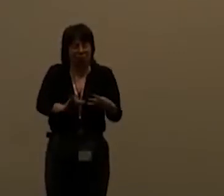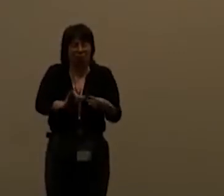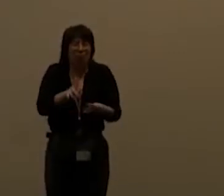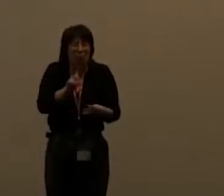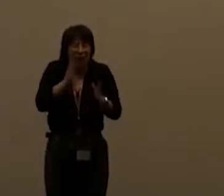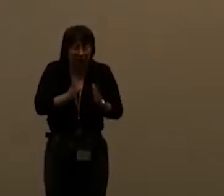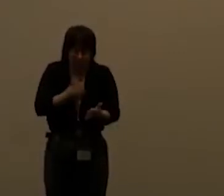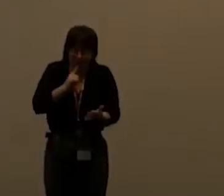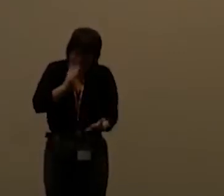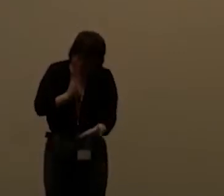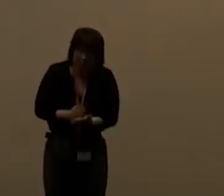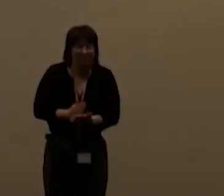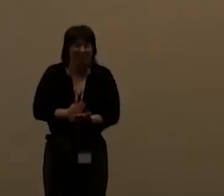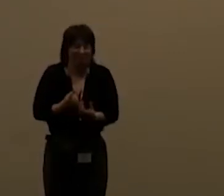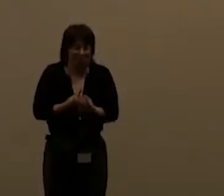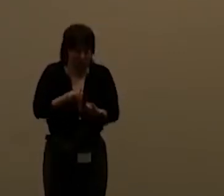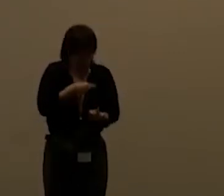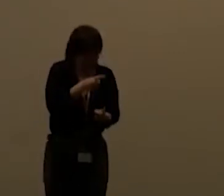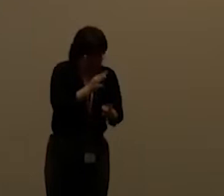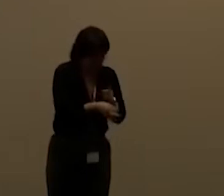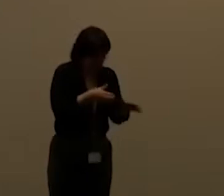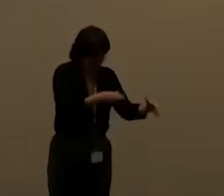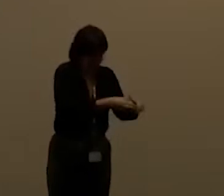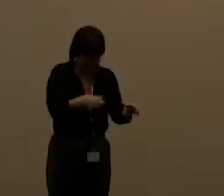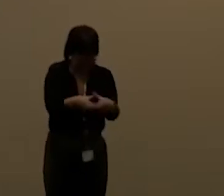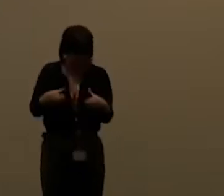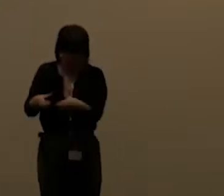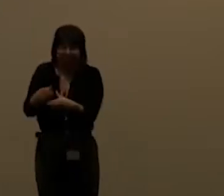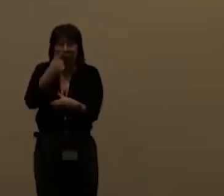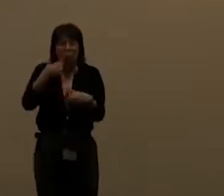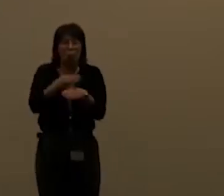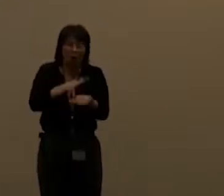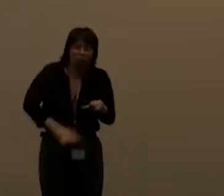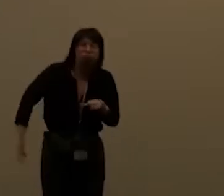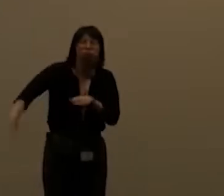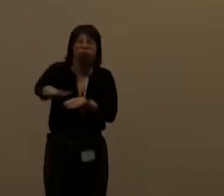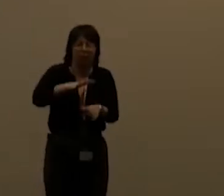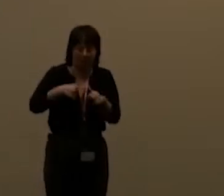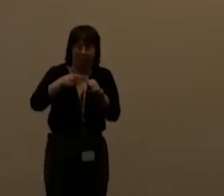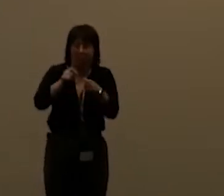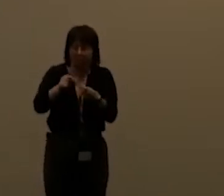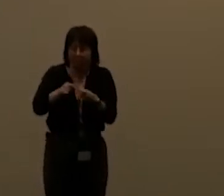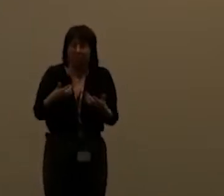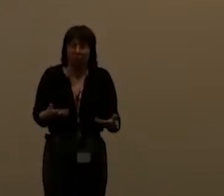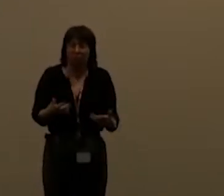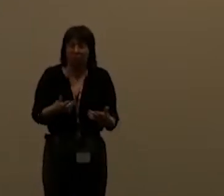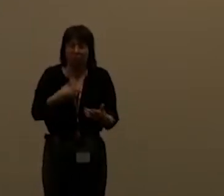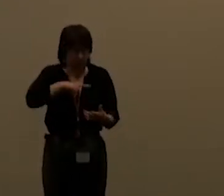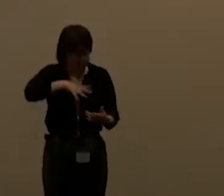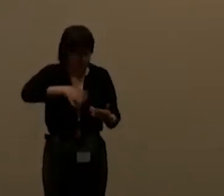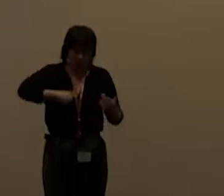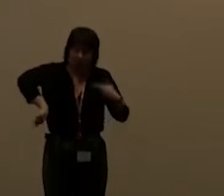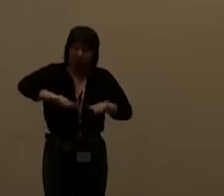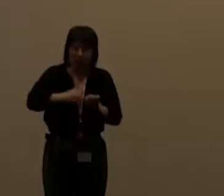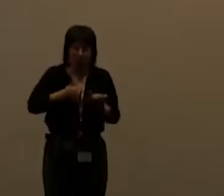have to define something just to a team. We can actually make org-wide applications here. So I can select this org-wide option because I want everyone